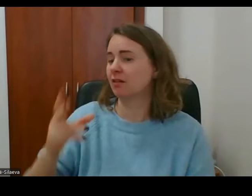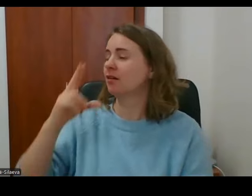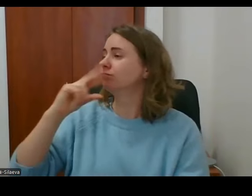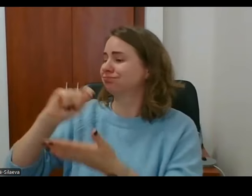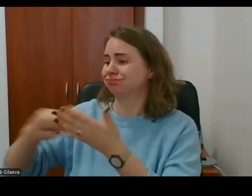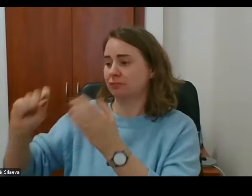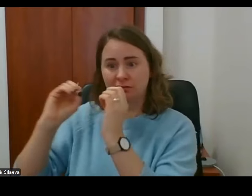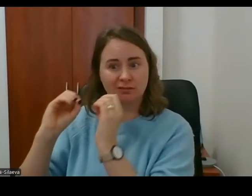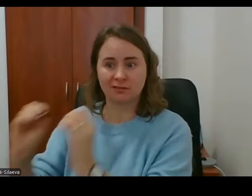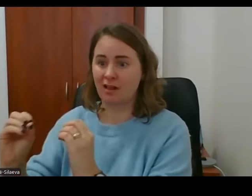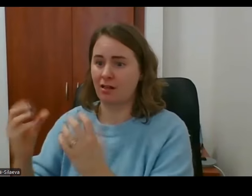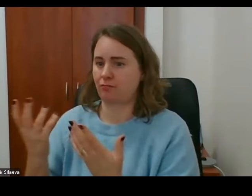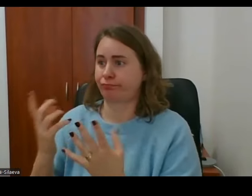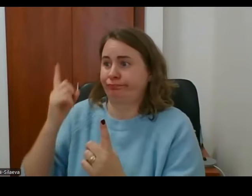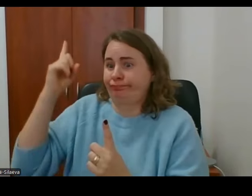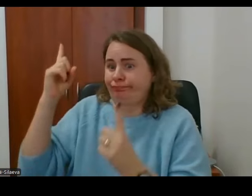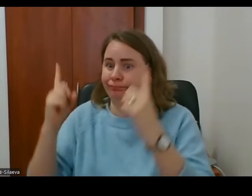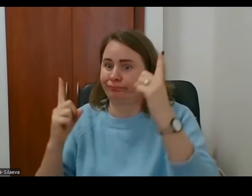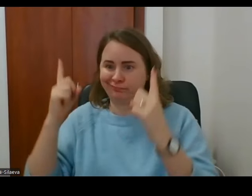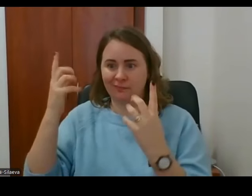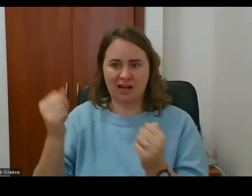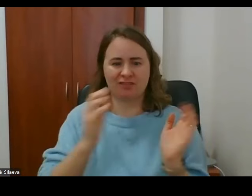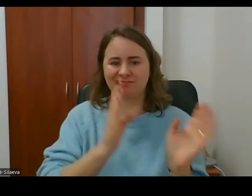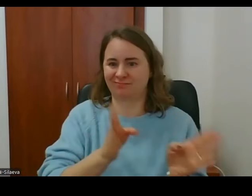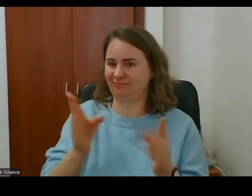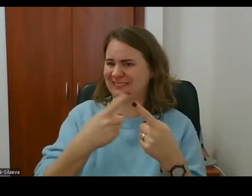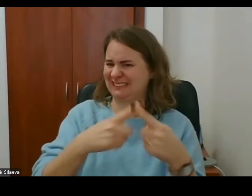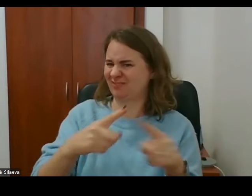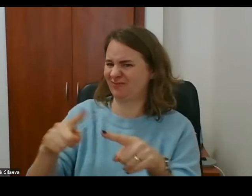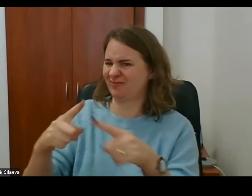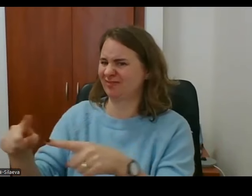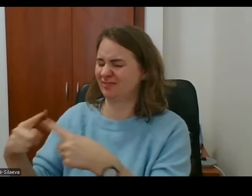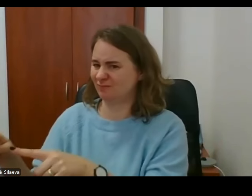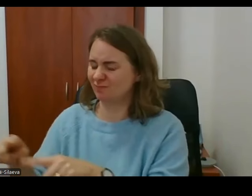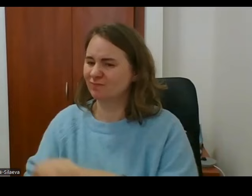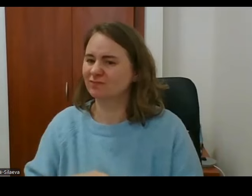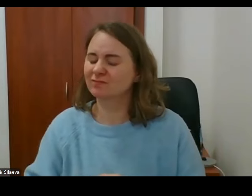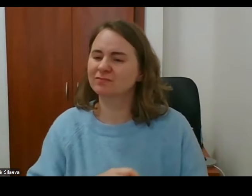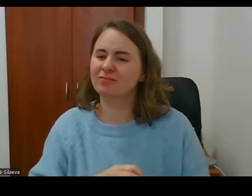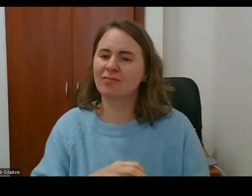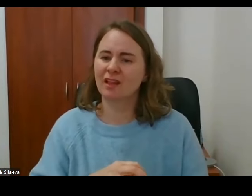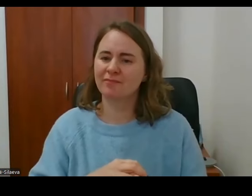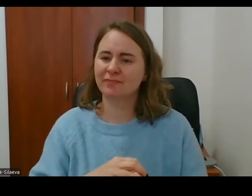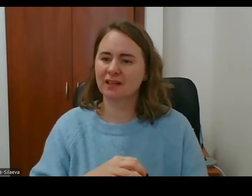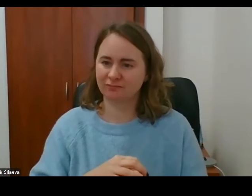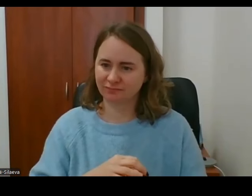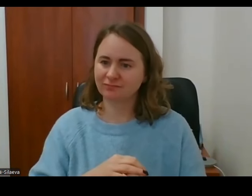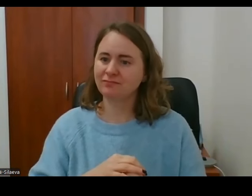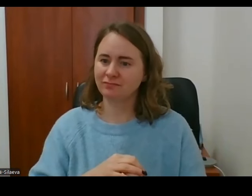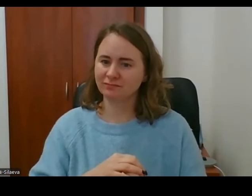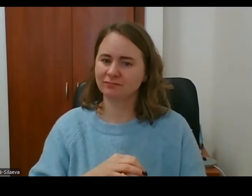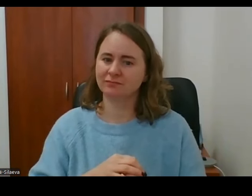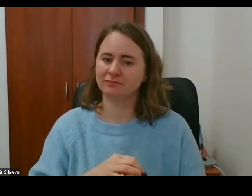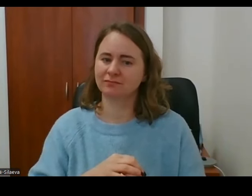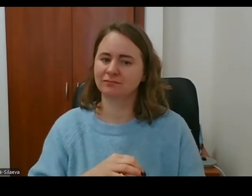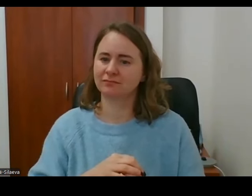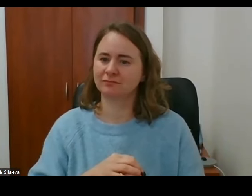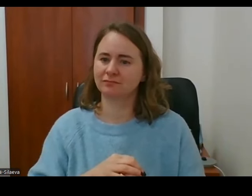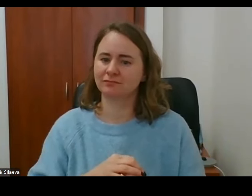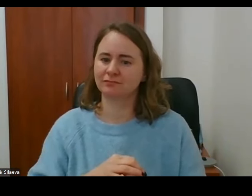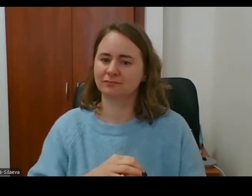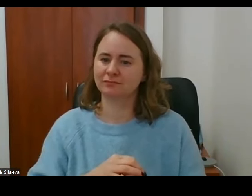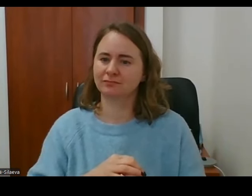are multilingual. Some cannot write. Some of them have very weak language skills but create